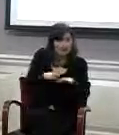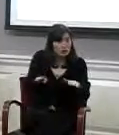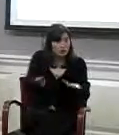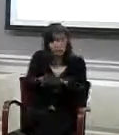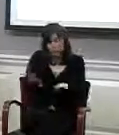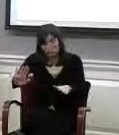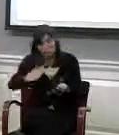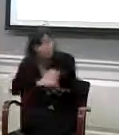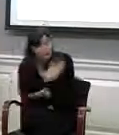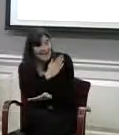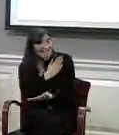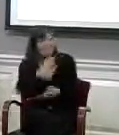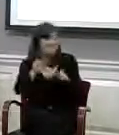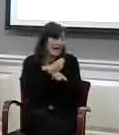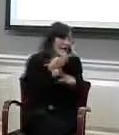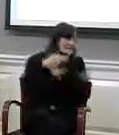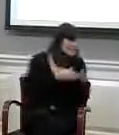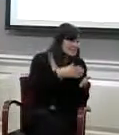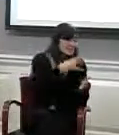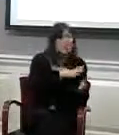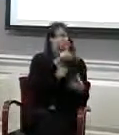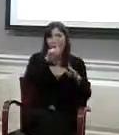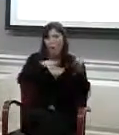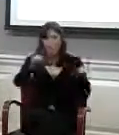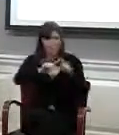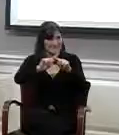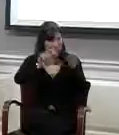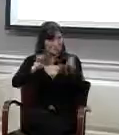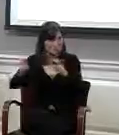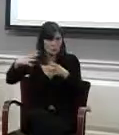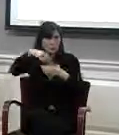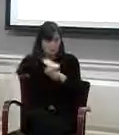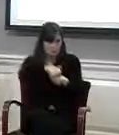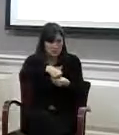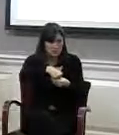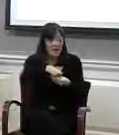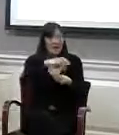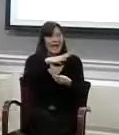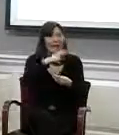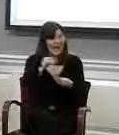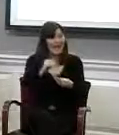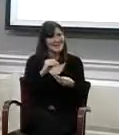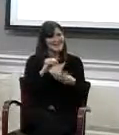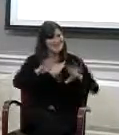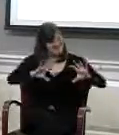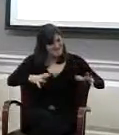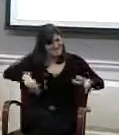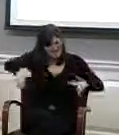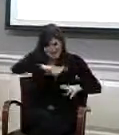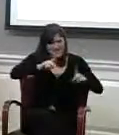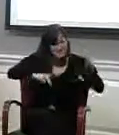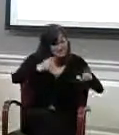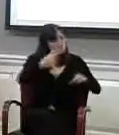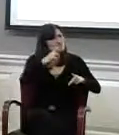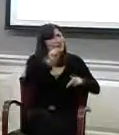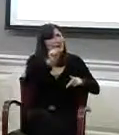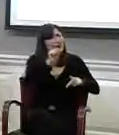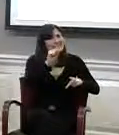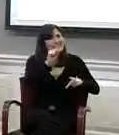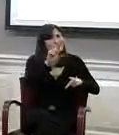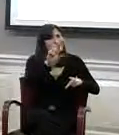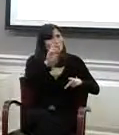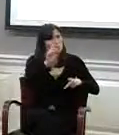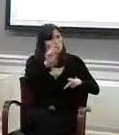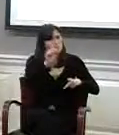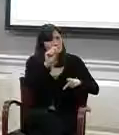the human rights framework, with a focus on grassroots organizing and mobilization for social change throughout. Through